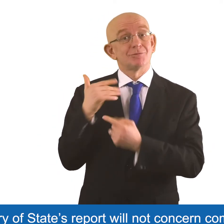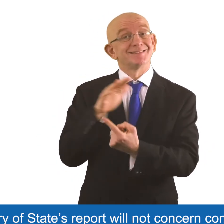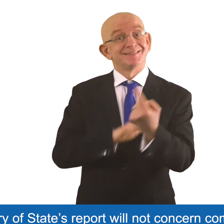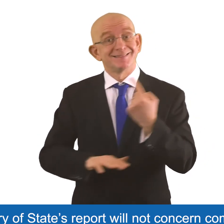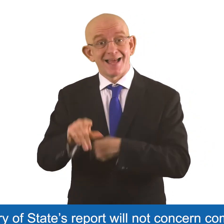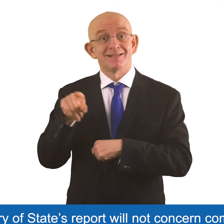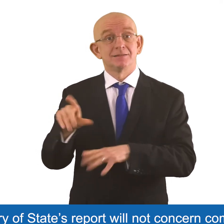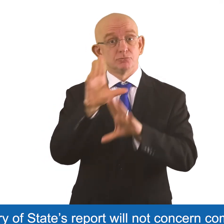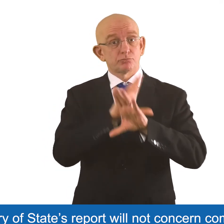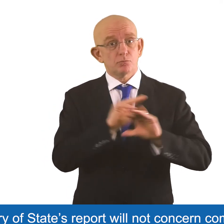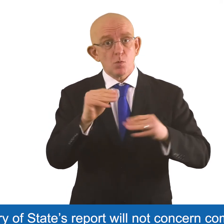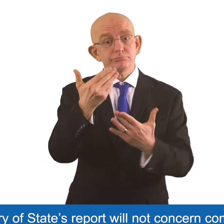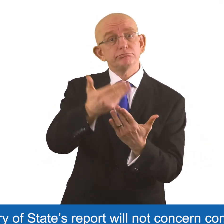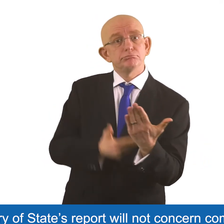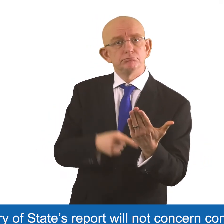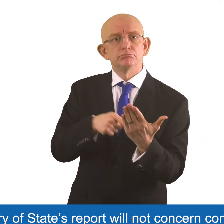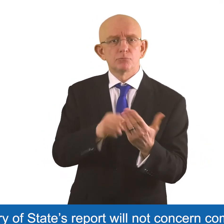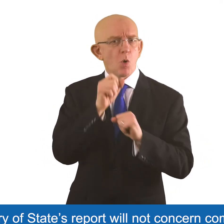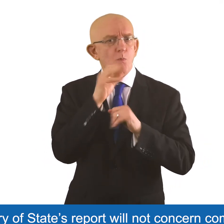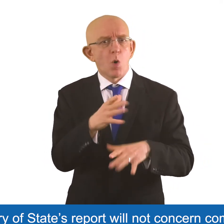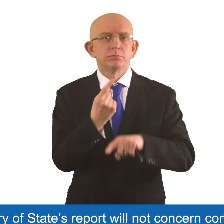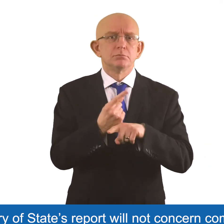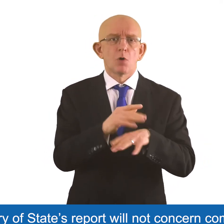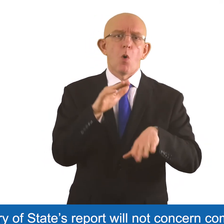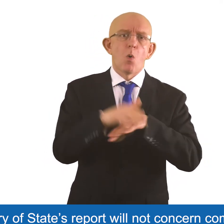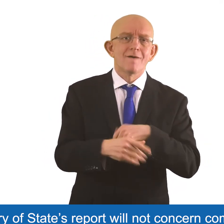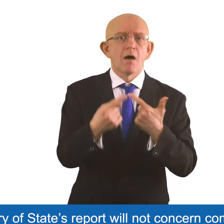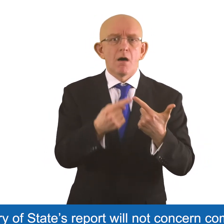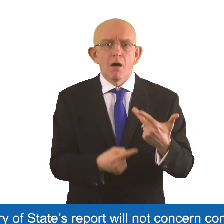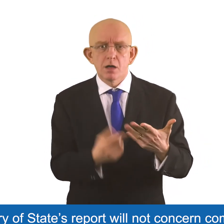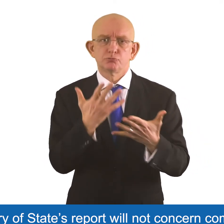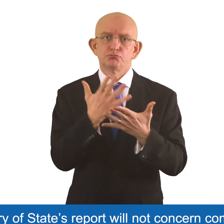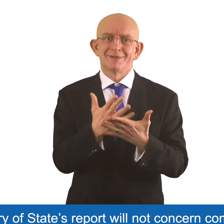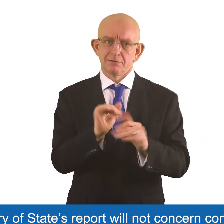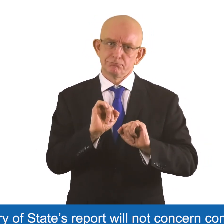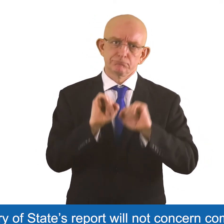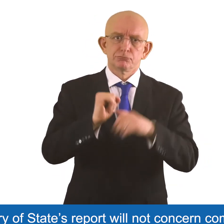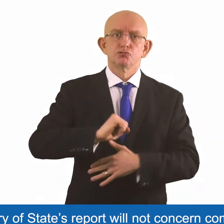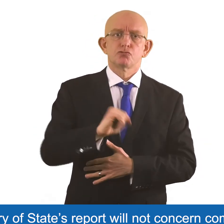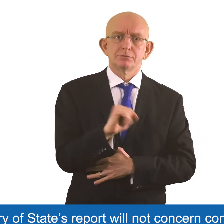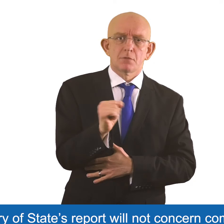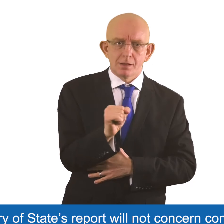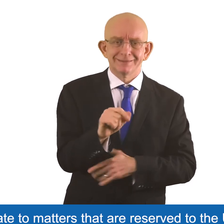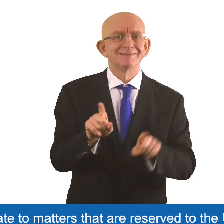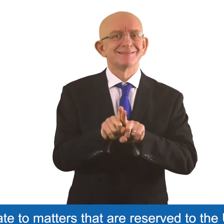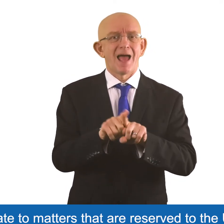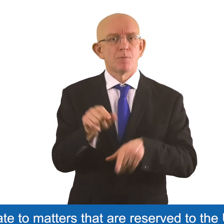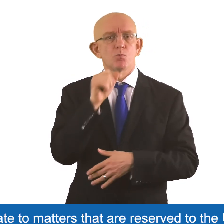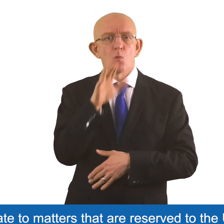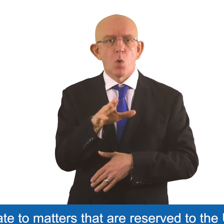The Secretary of State's report will not concern communications about matters that only relate to Scotland and do not relate to